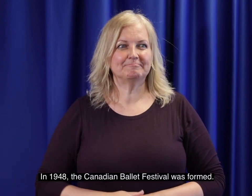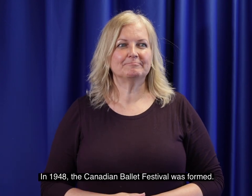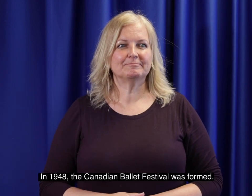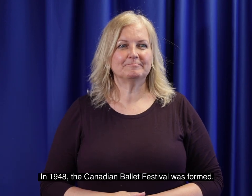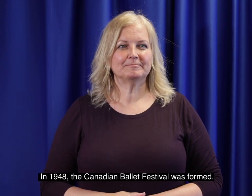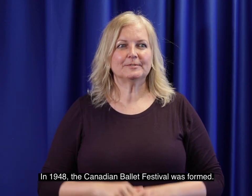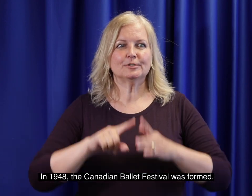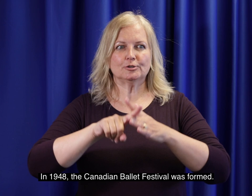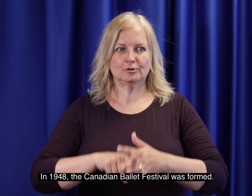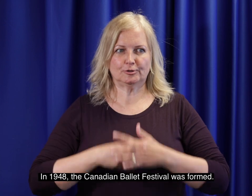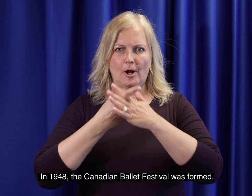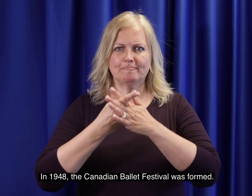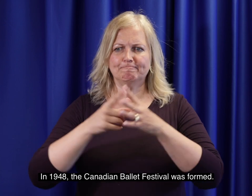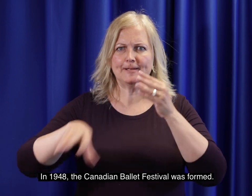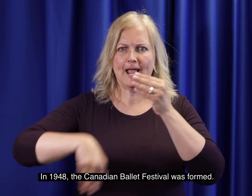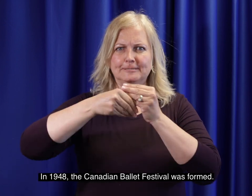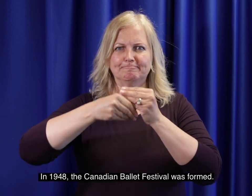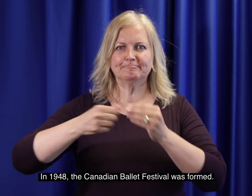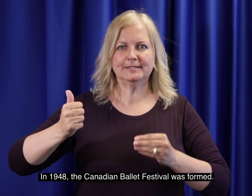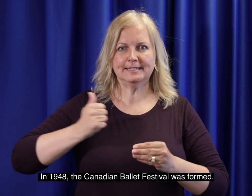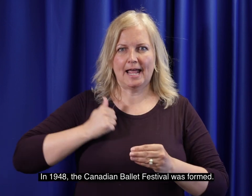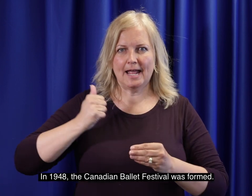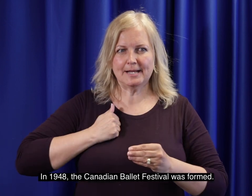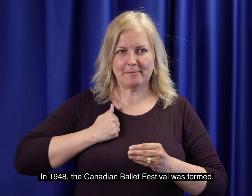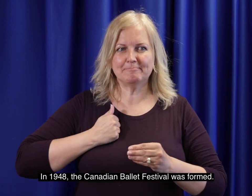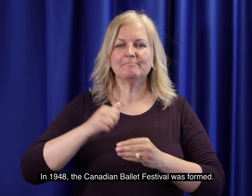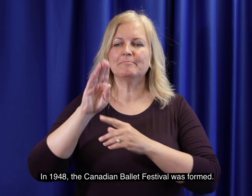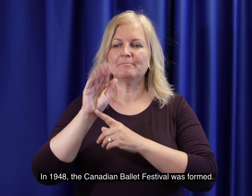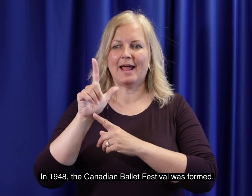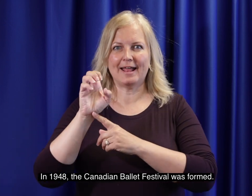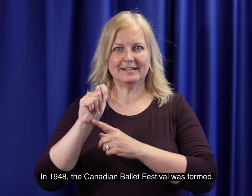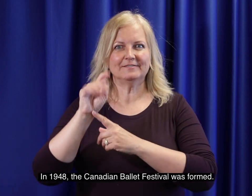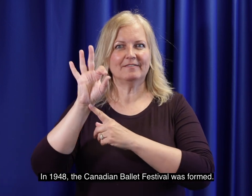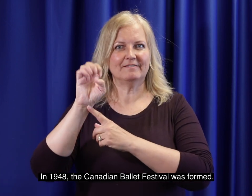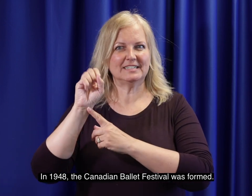In 1948, the Canadian Ballet Festival was formed.